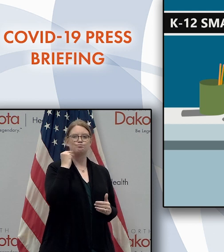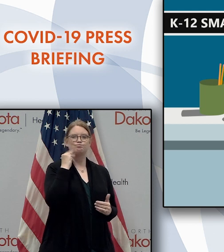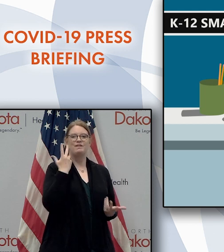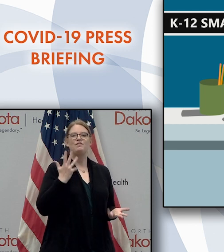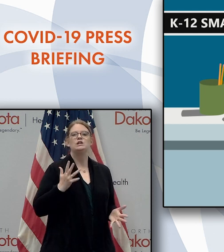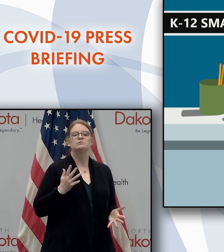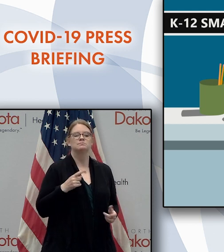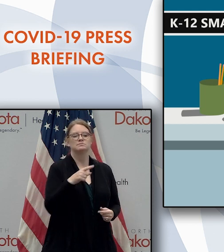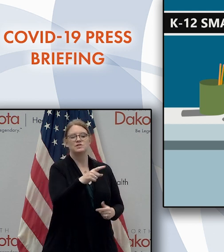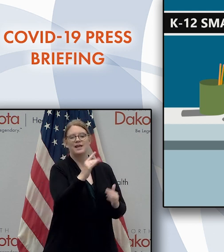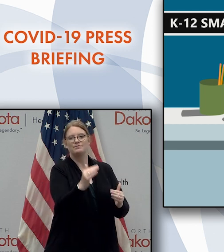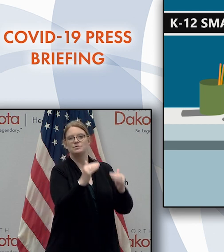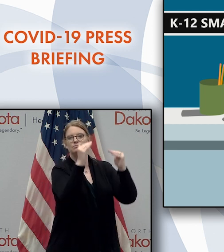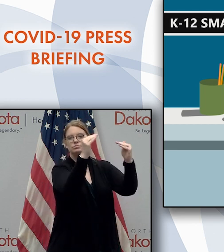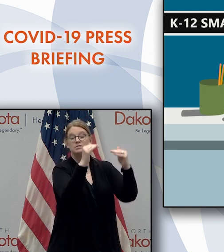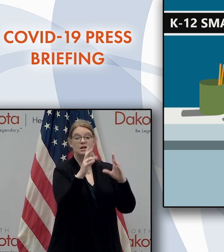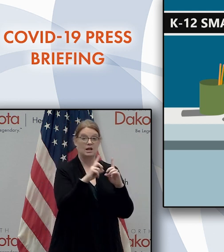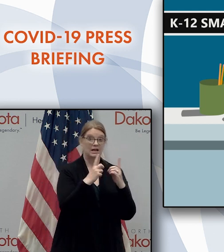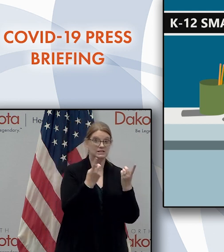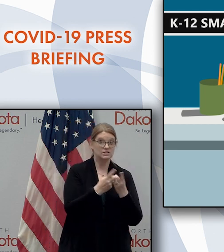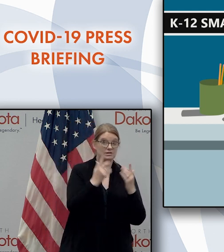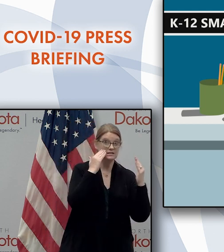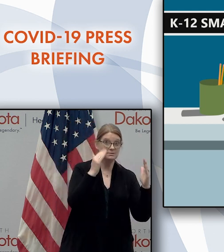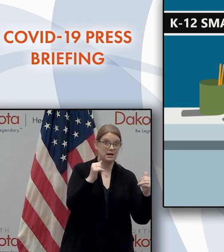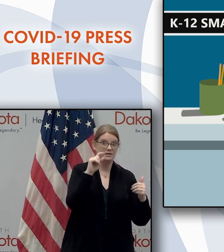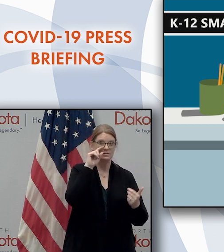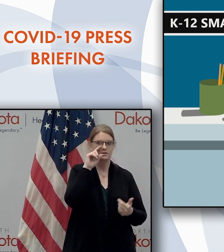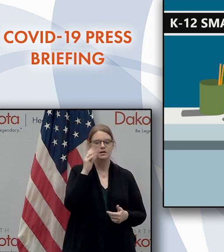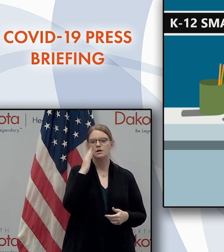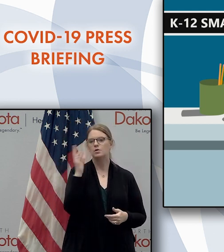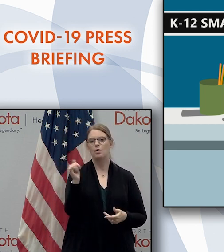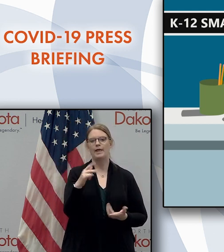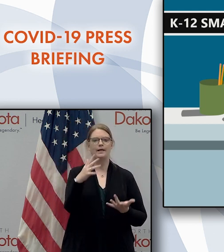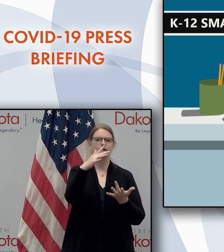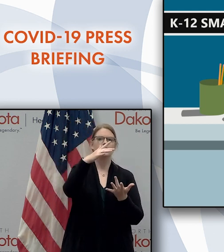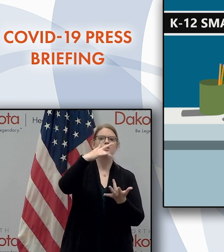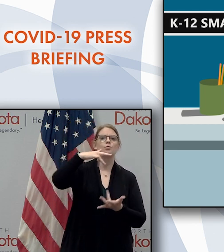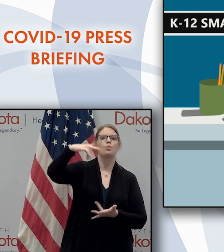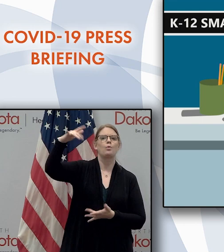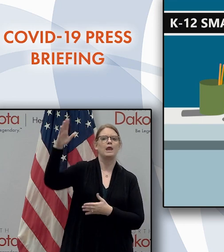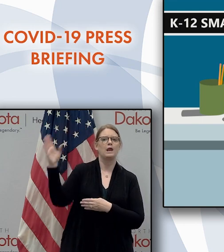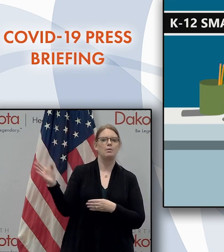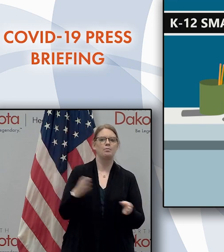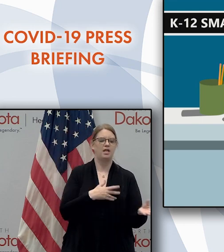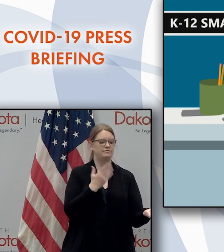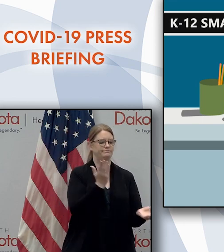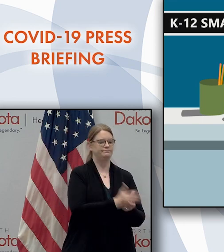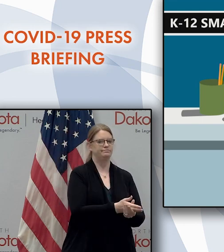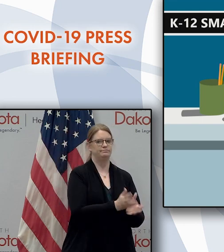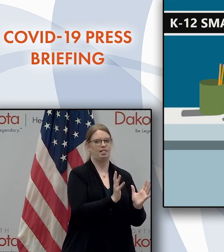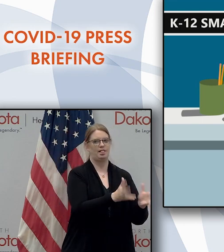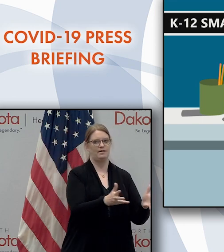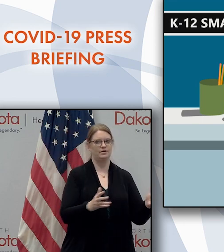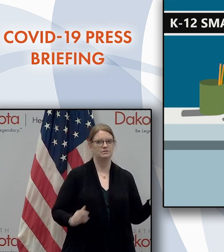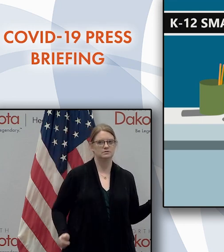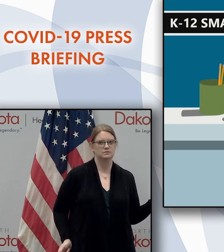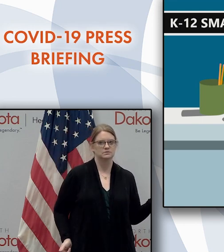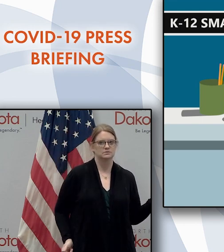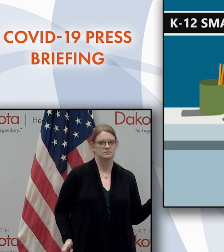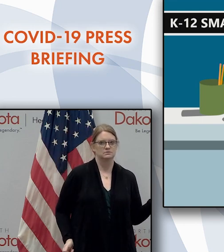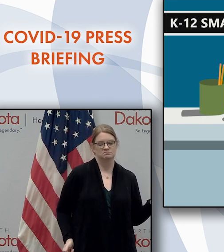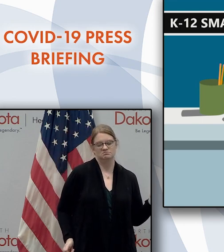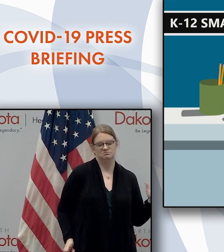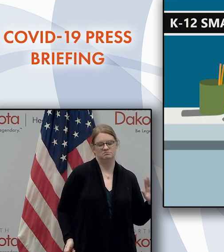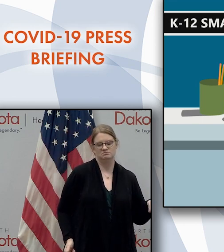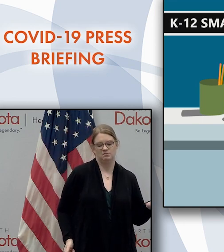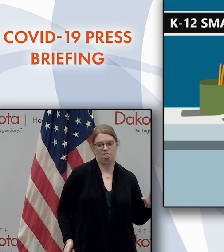expect, districts should expect that this is not like the tornado plan that you make and put in a file and hopefully never see even during a 30